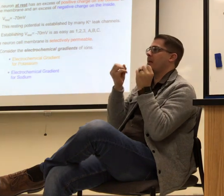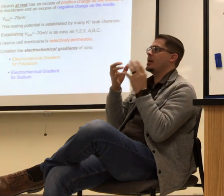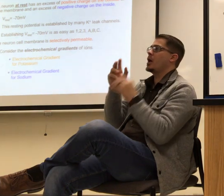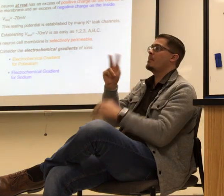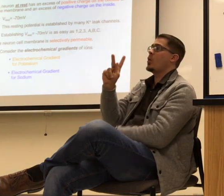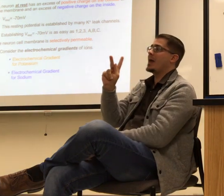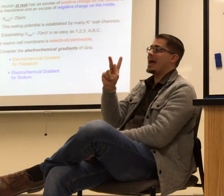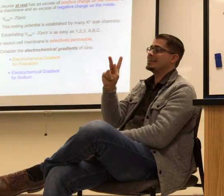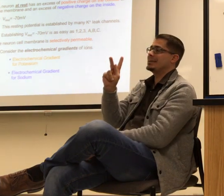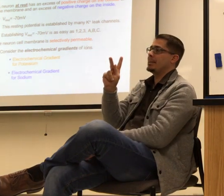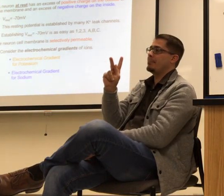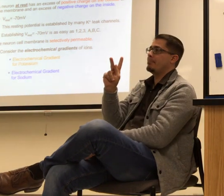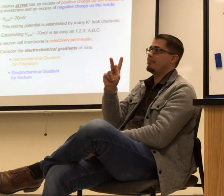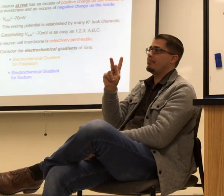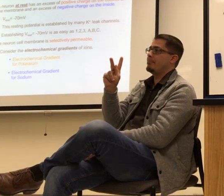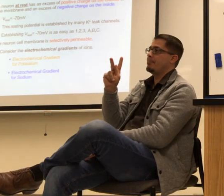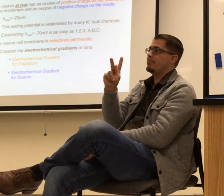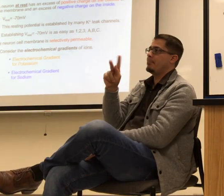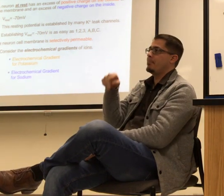potassium